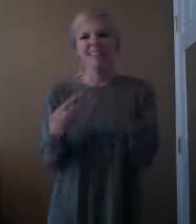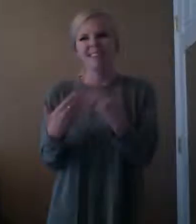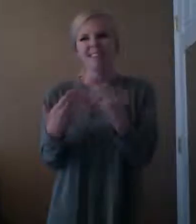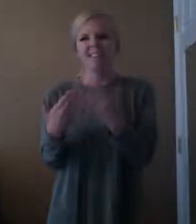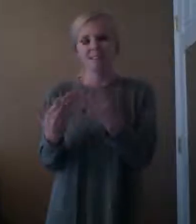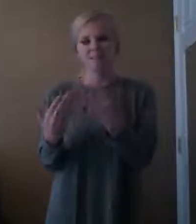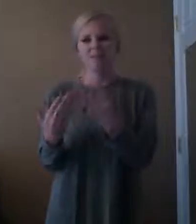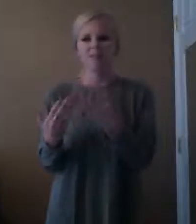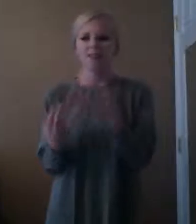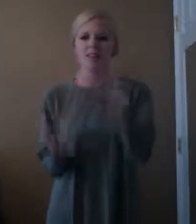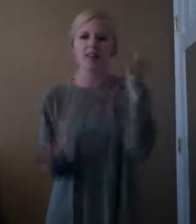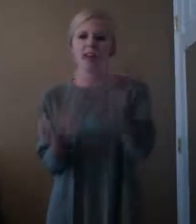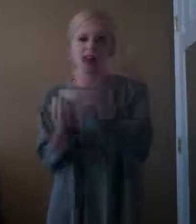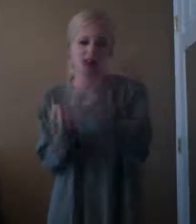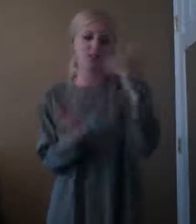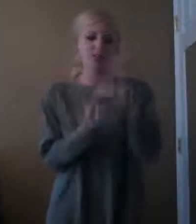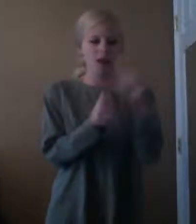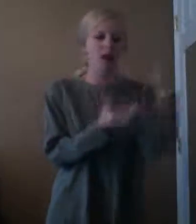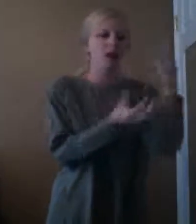doing repeated addition.